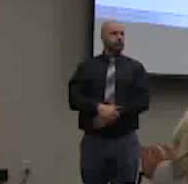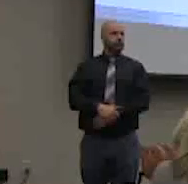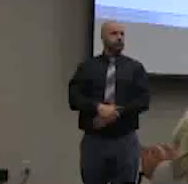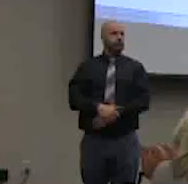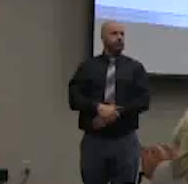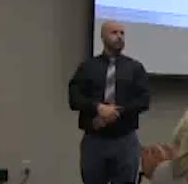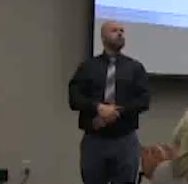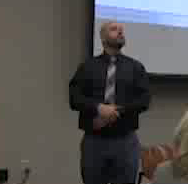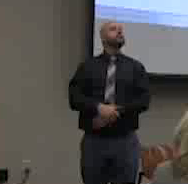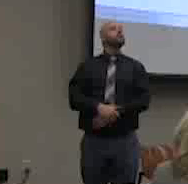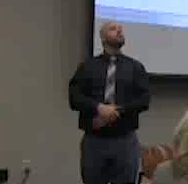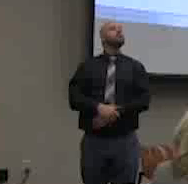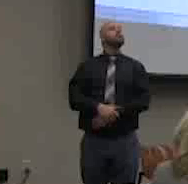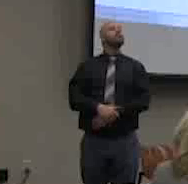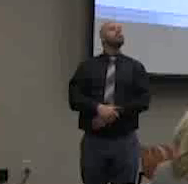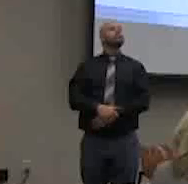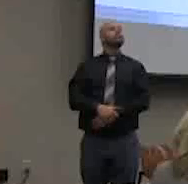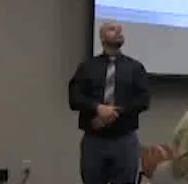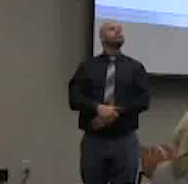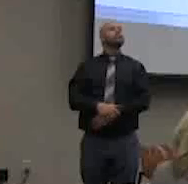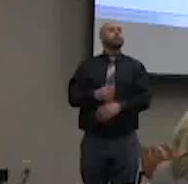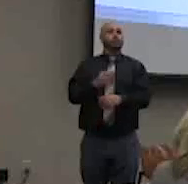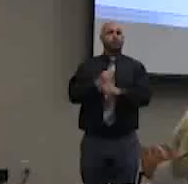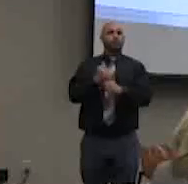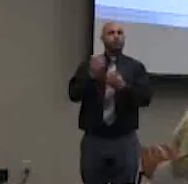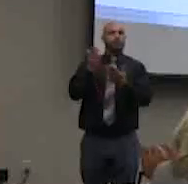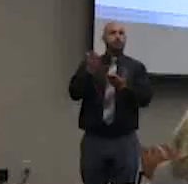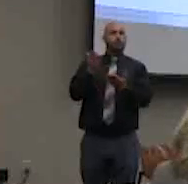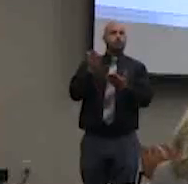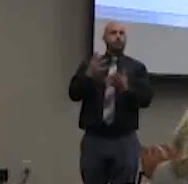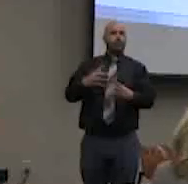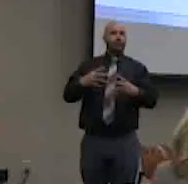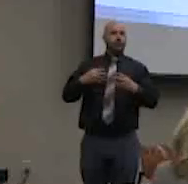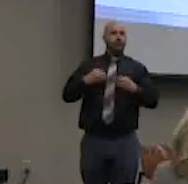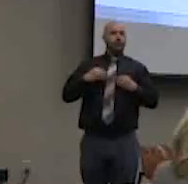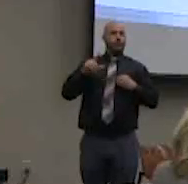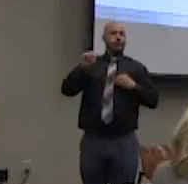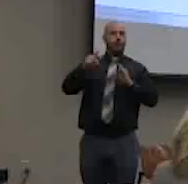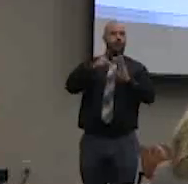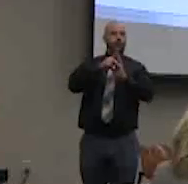I'd like to make a motion to receive Louisiana Policy Institute for Children and Advocacy